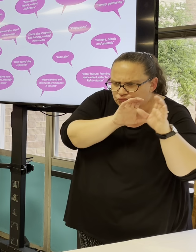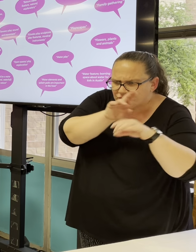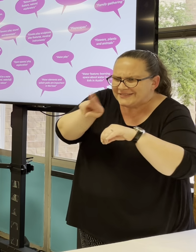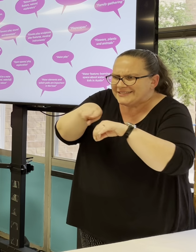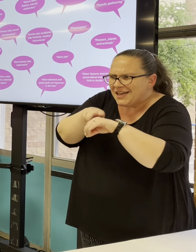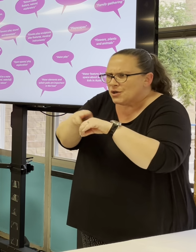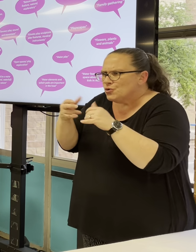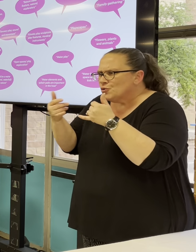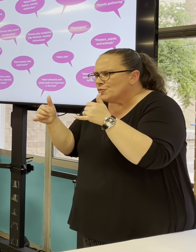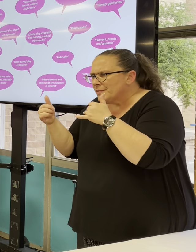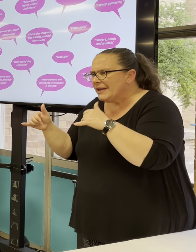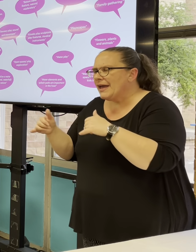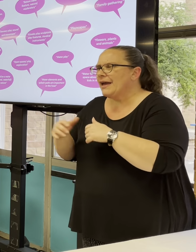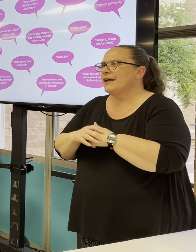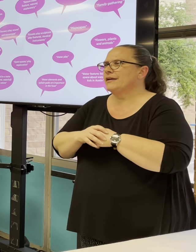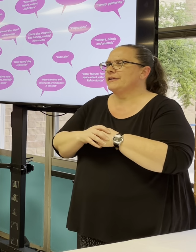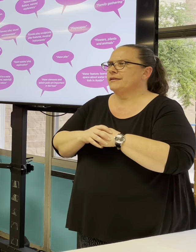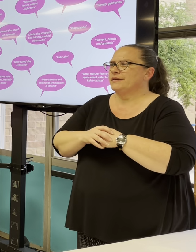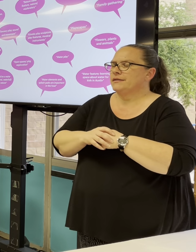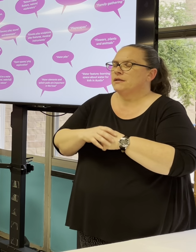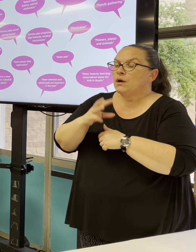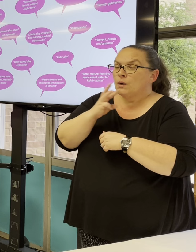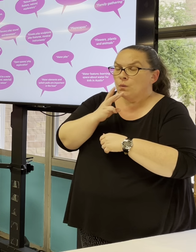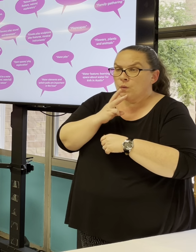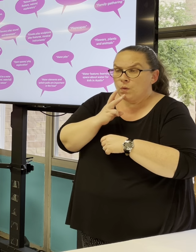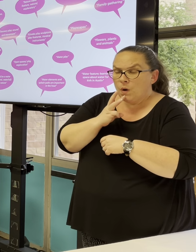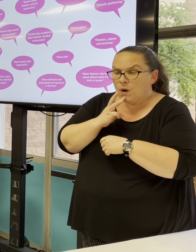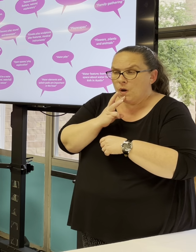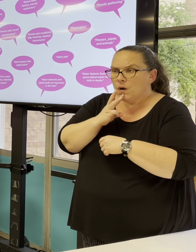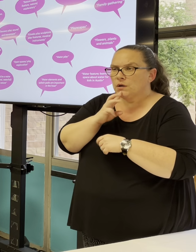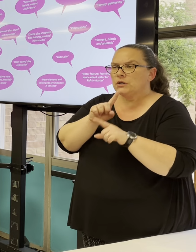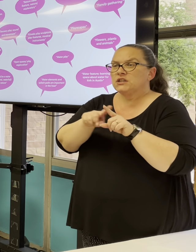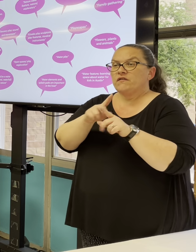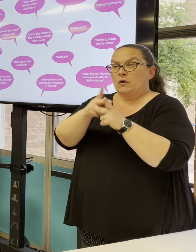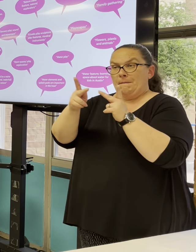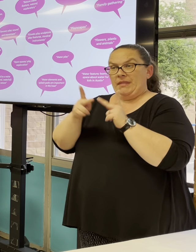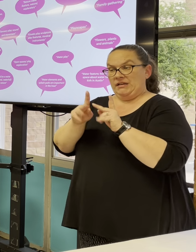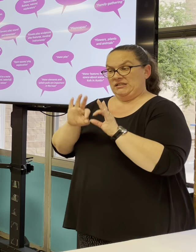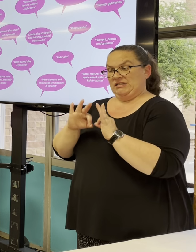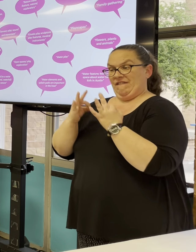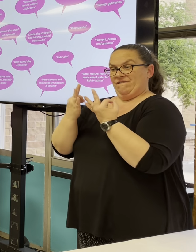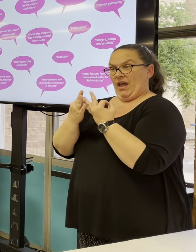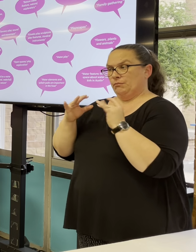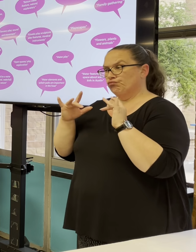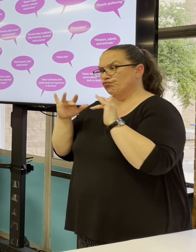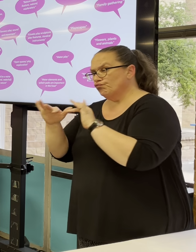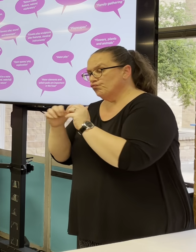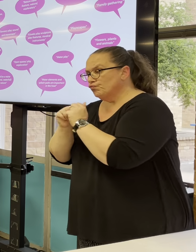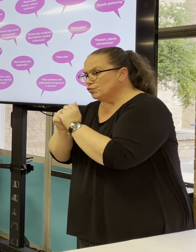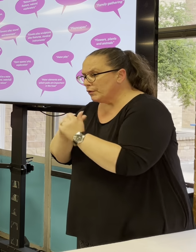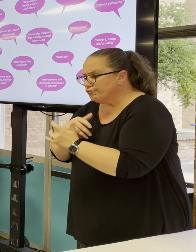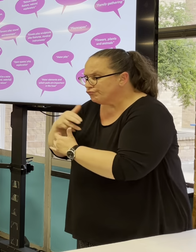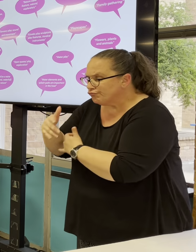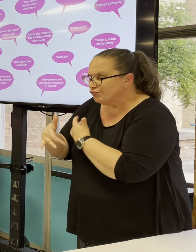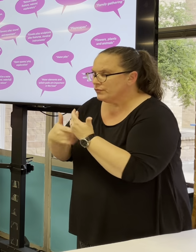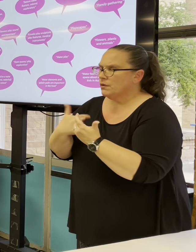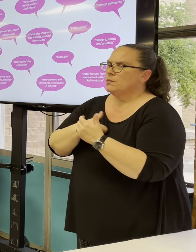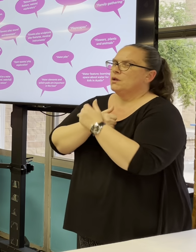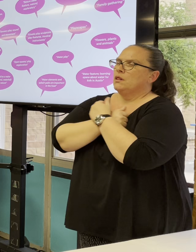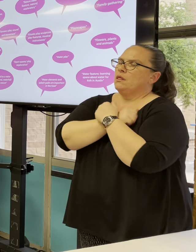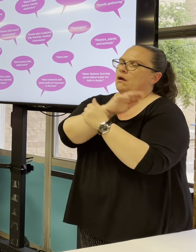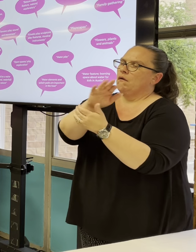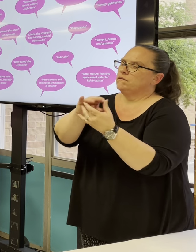play. You're really in water features and places just to gather as a family. So we love the range of comments, and we're doing our